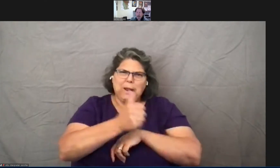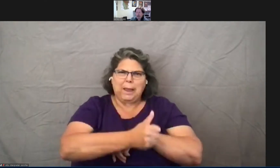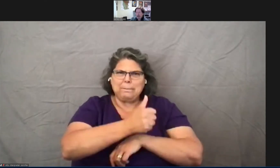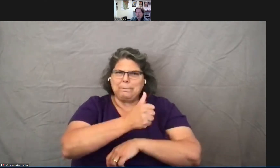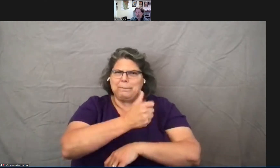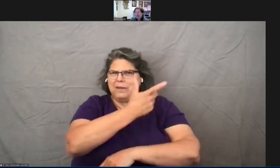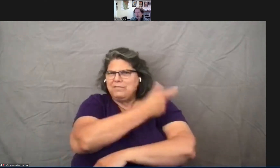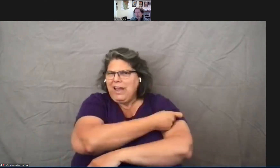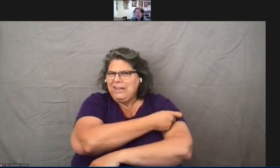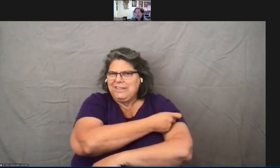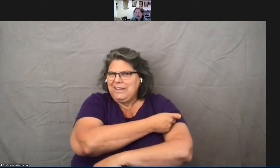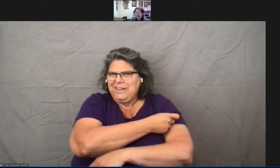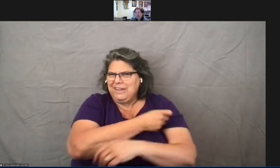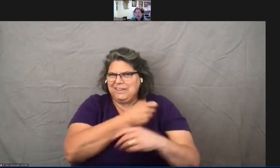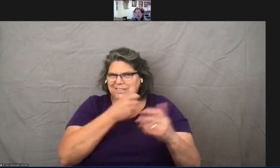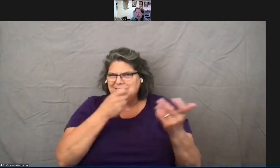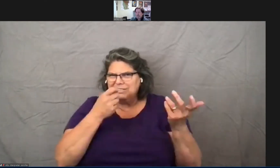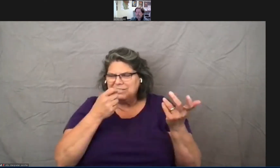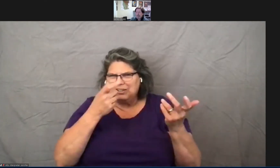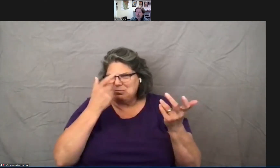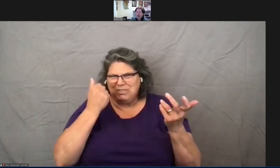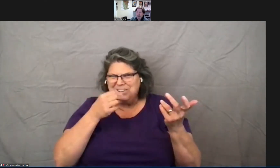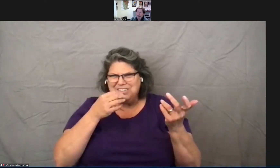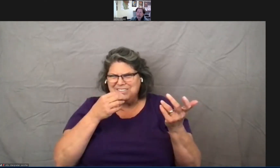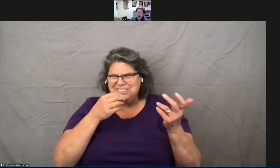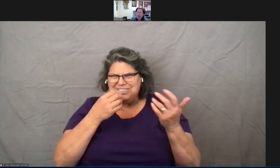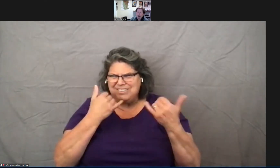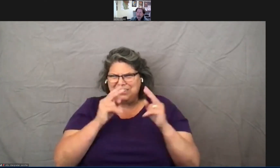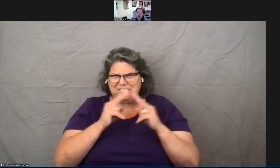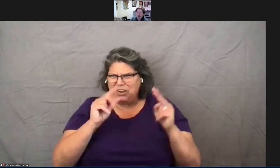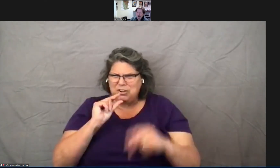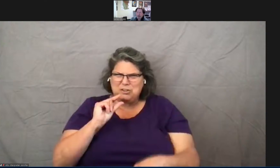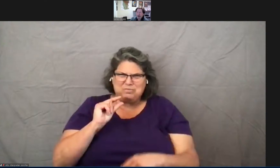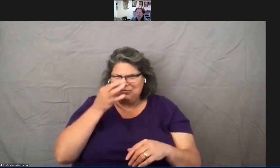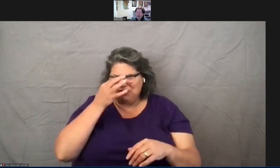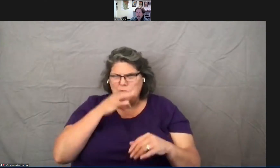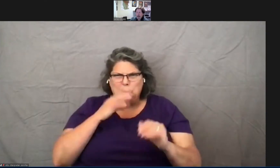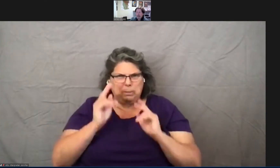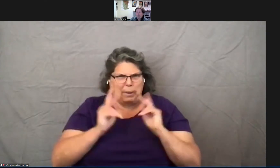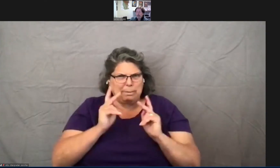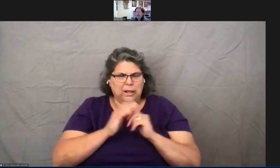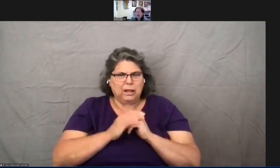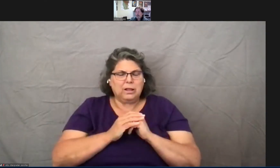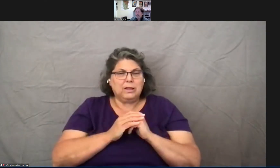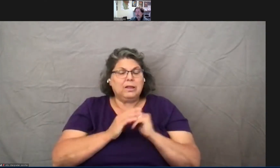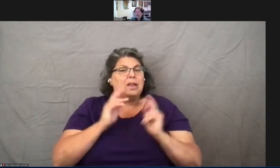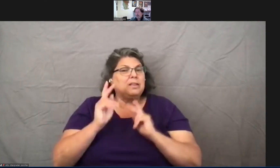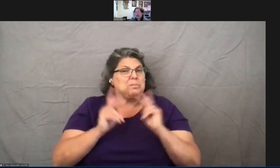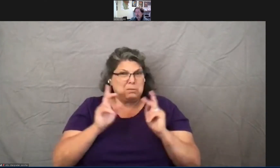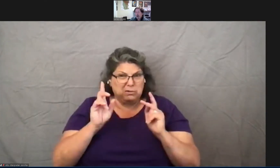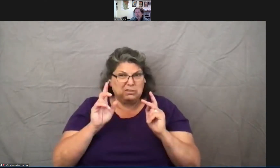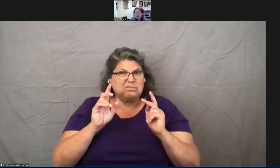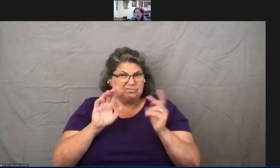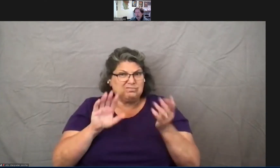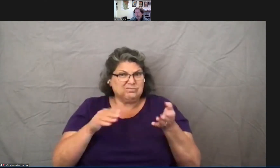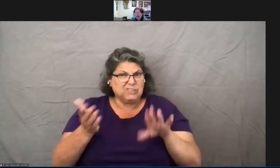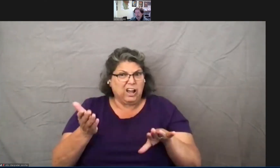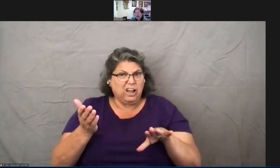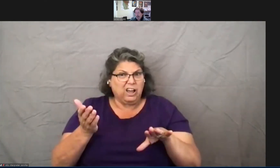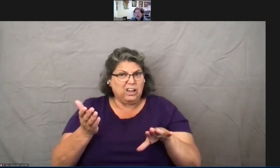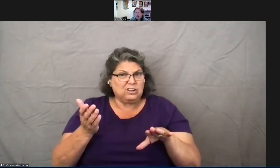of such a small percentage of people. And those people who have died have nearly all